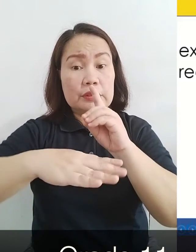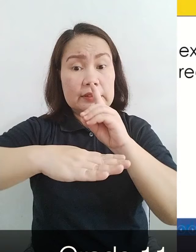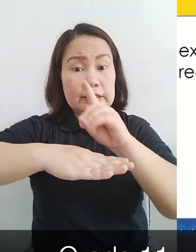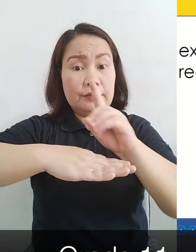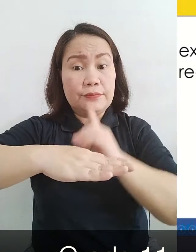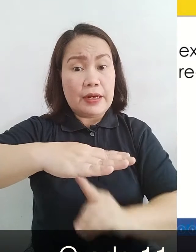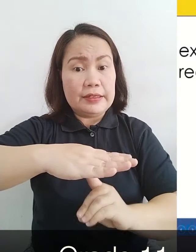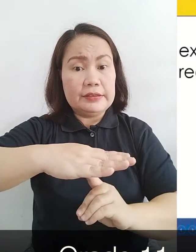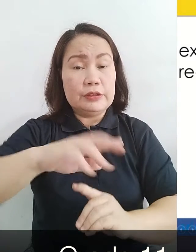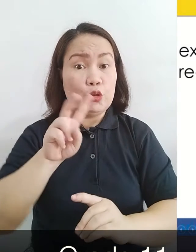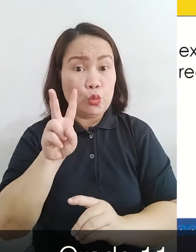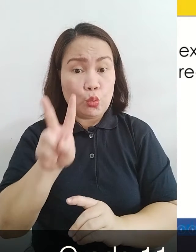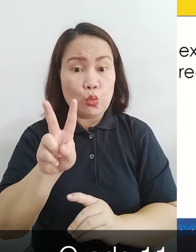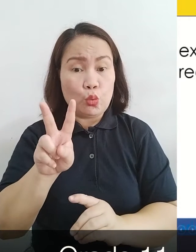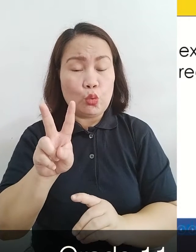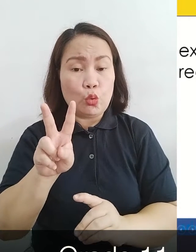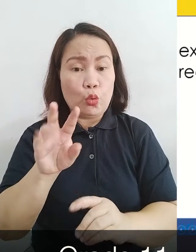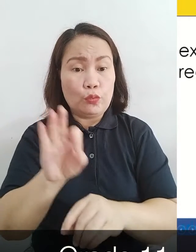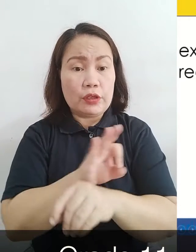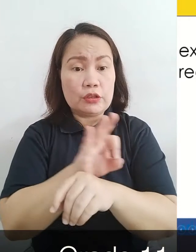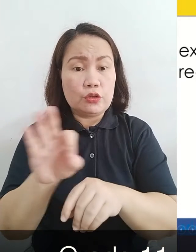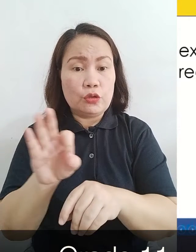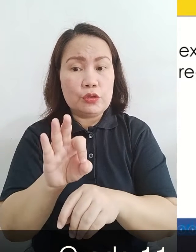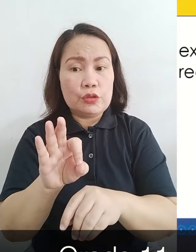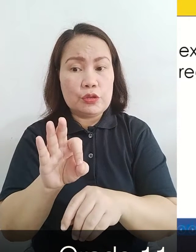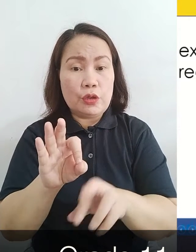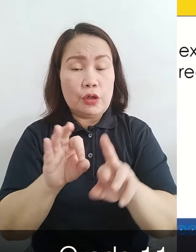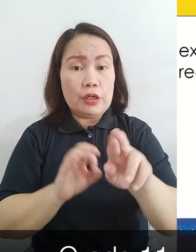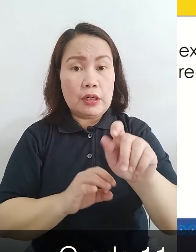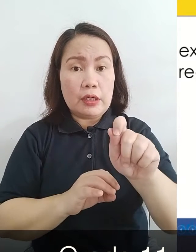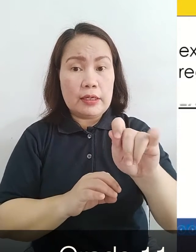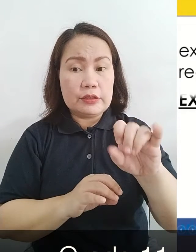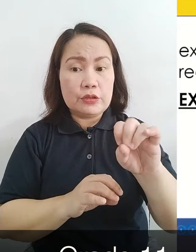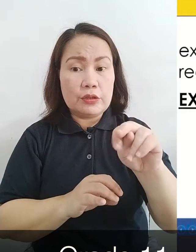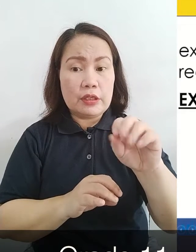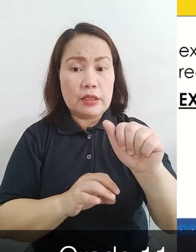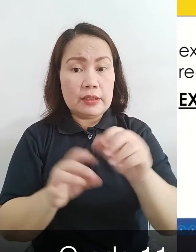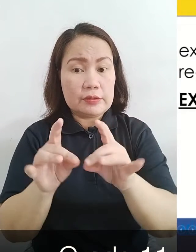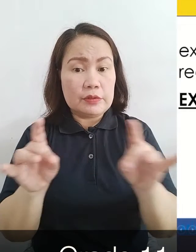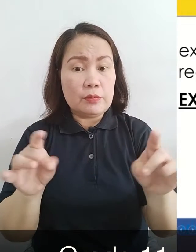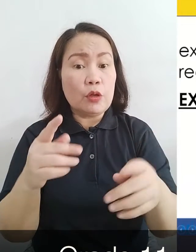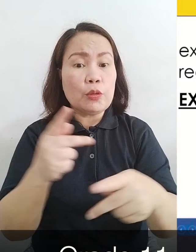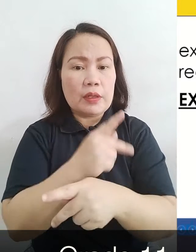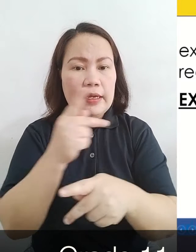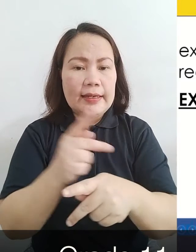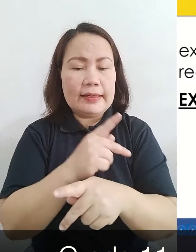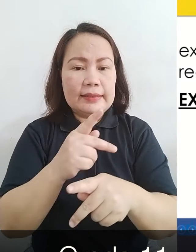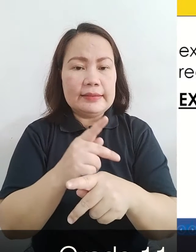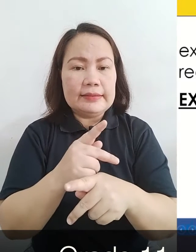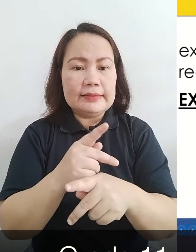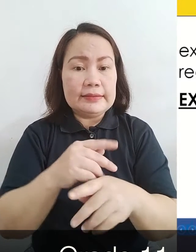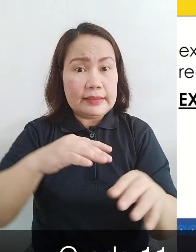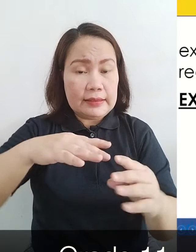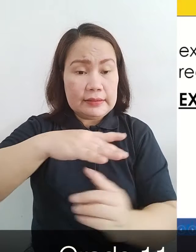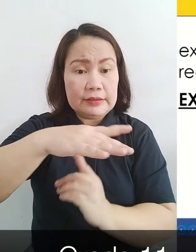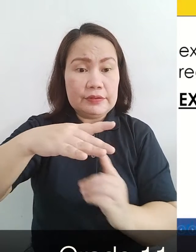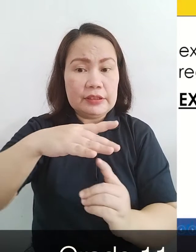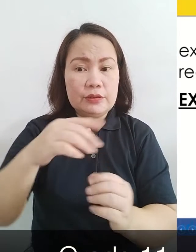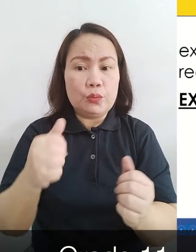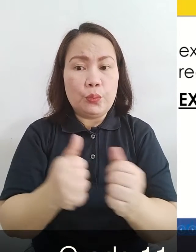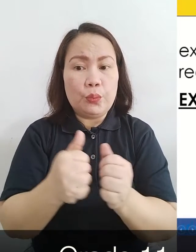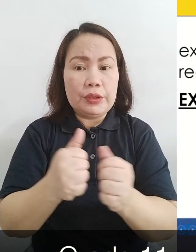rational expression, multiply the dividend with the reciprocal of the divisor. For example,